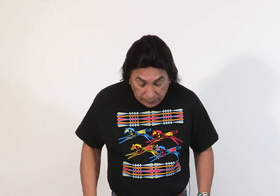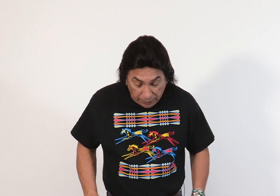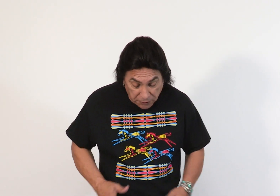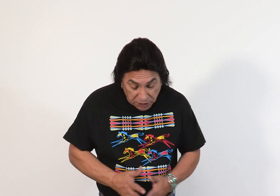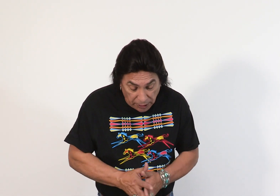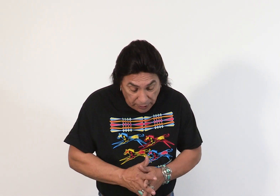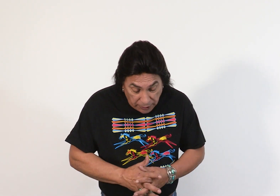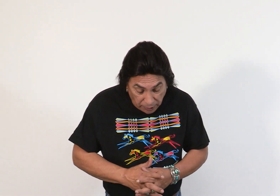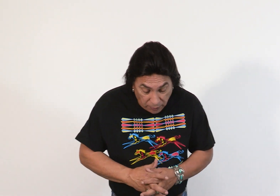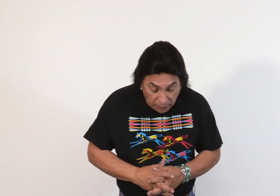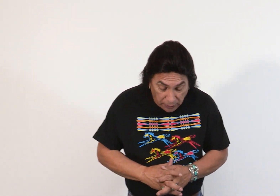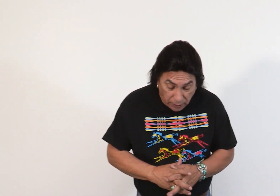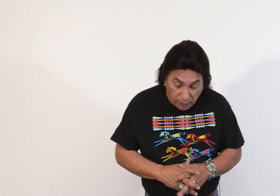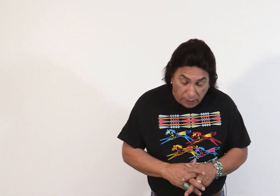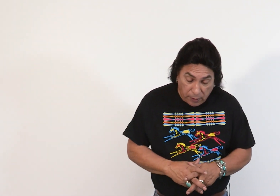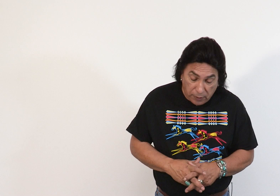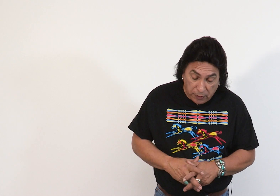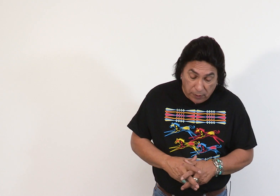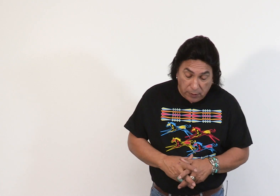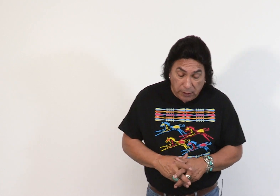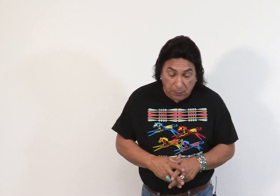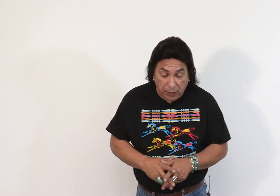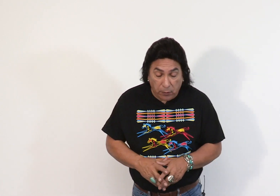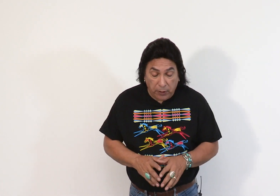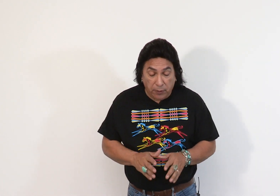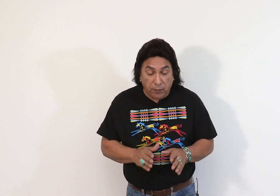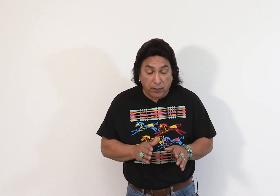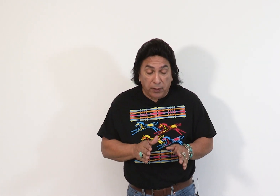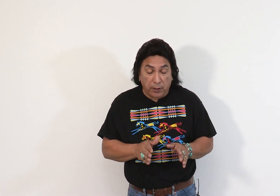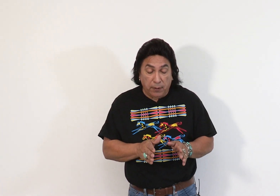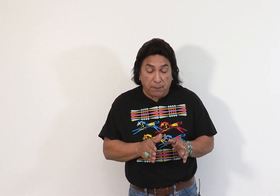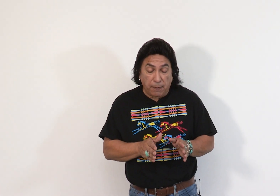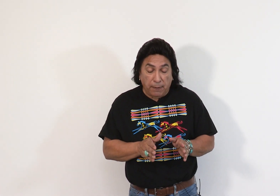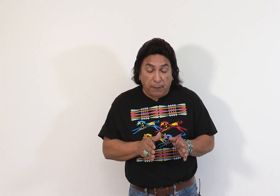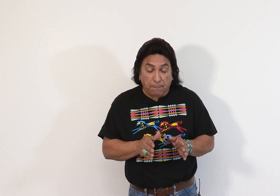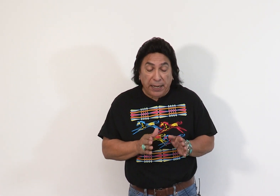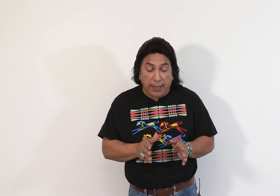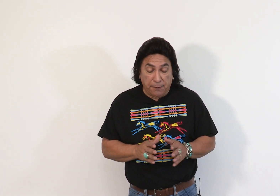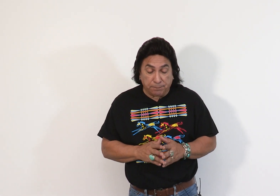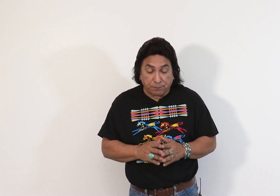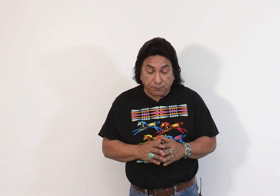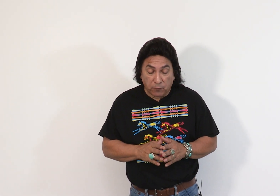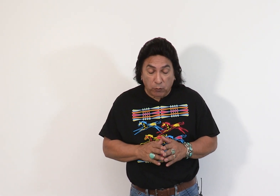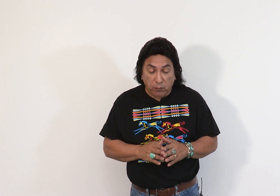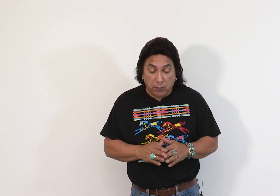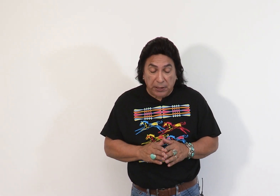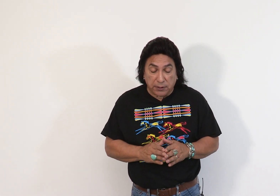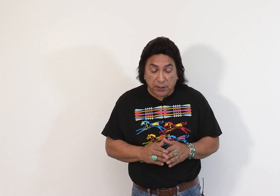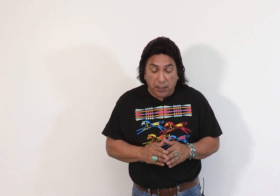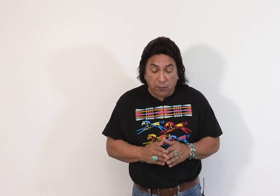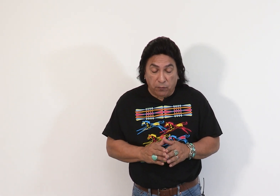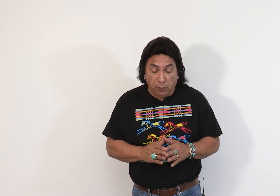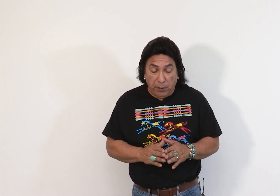Now the sign now, let me go here. Bed. What would be a sign for